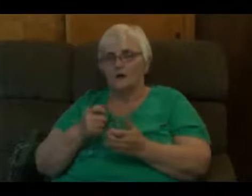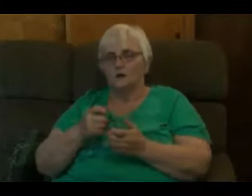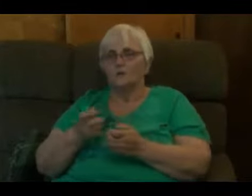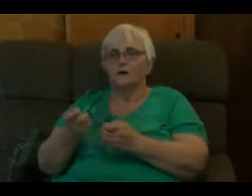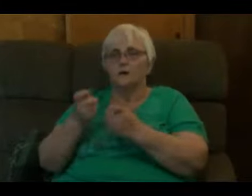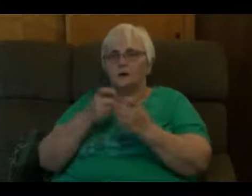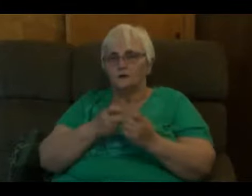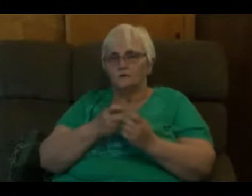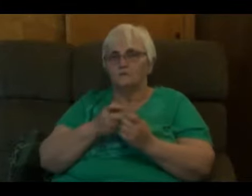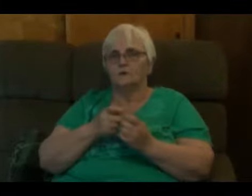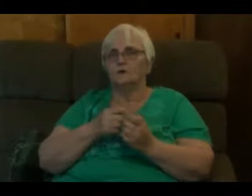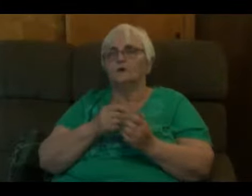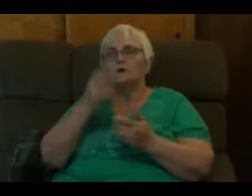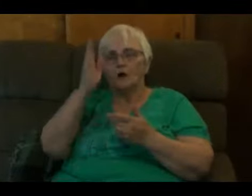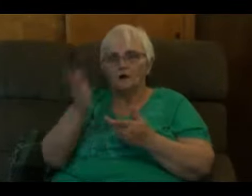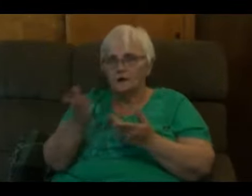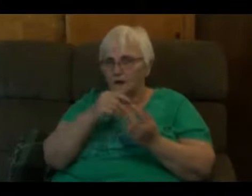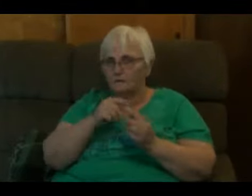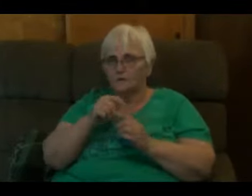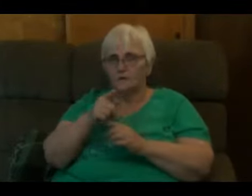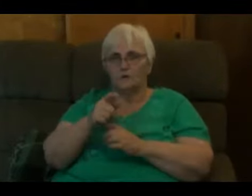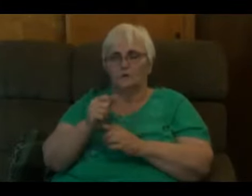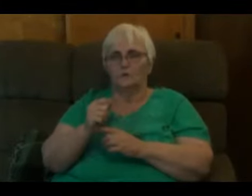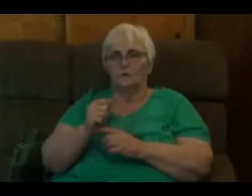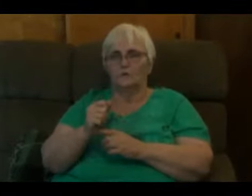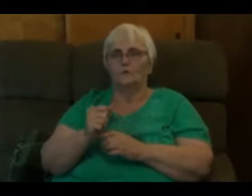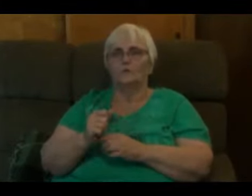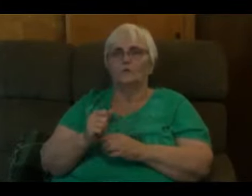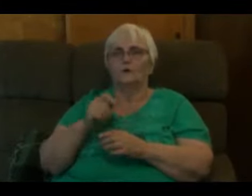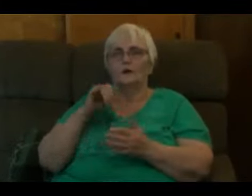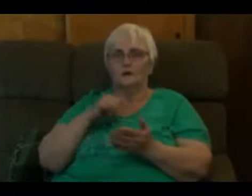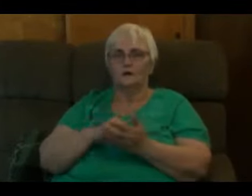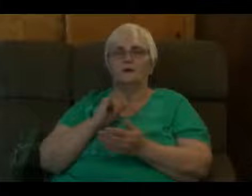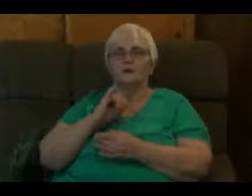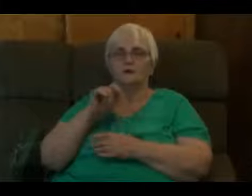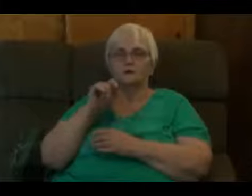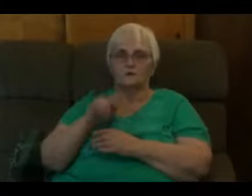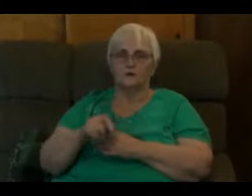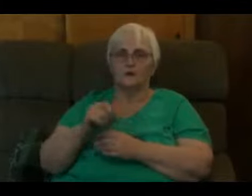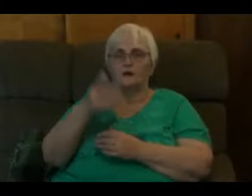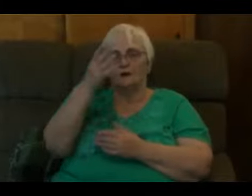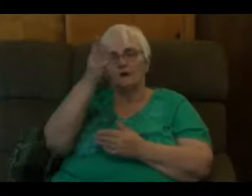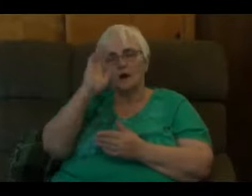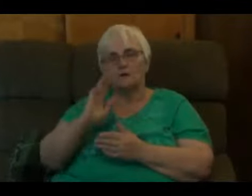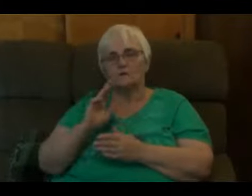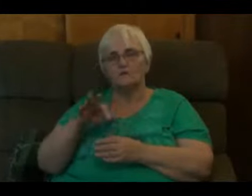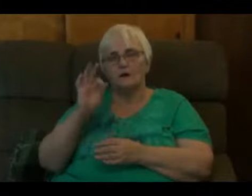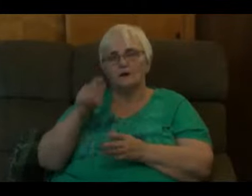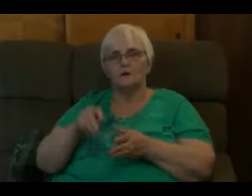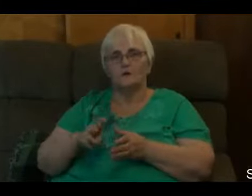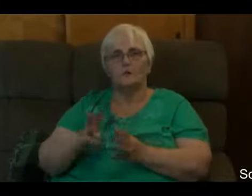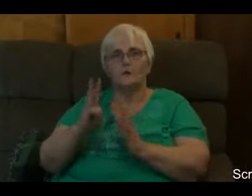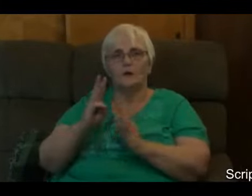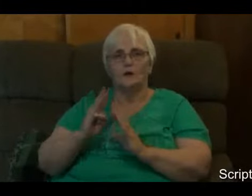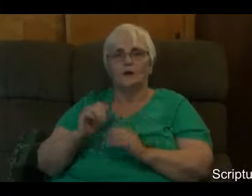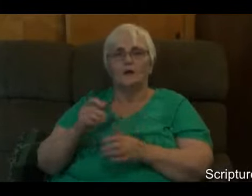about, hallelujah, it's there. And He will find a way, and He wants it